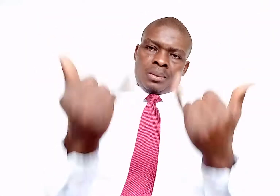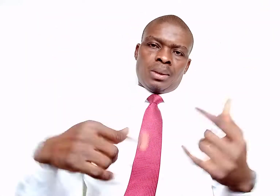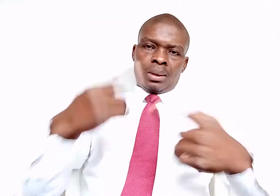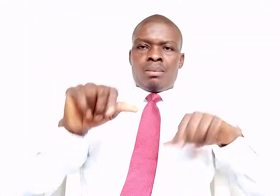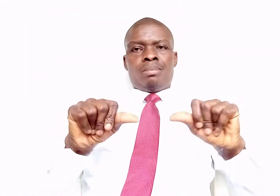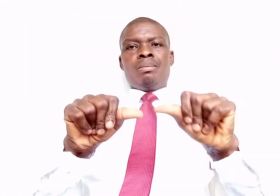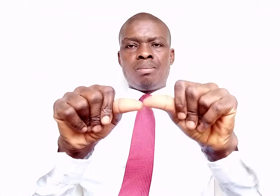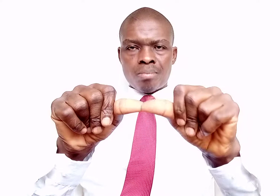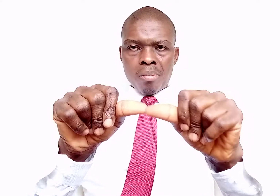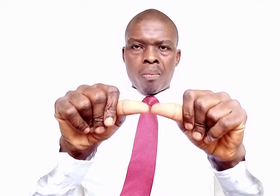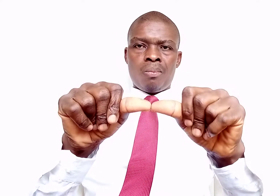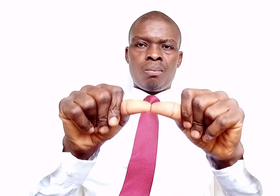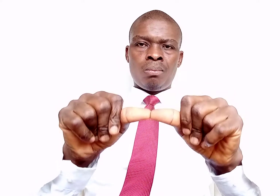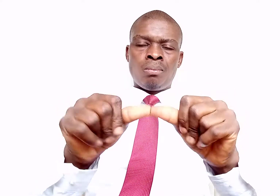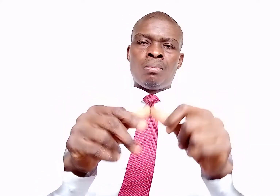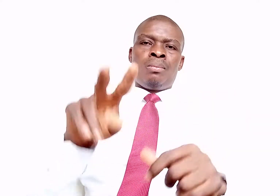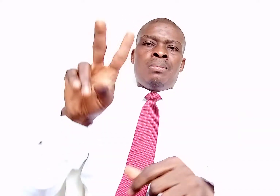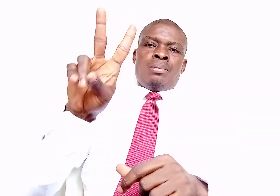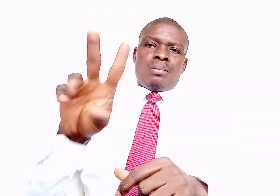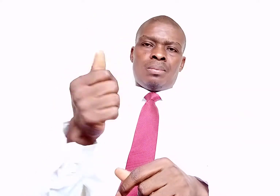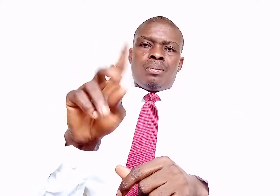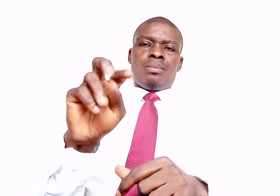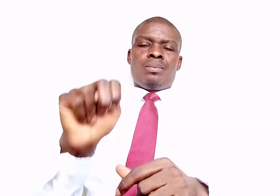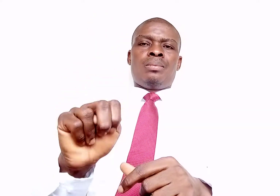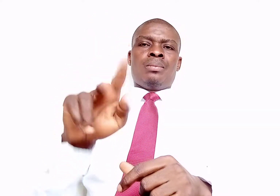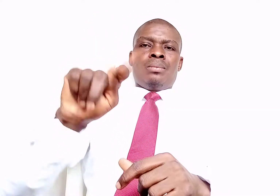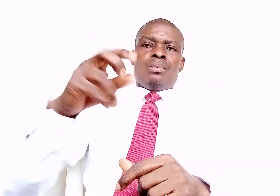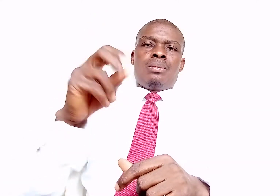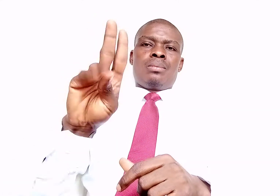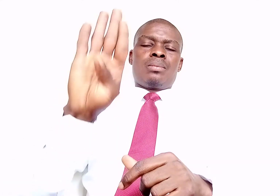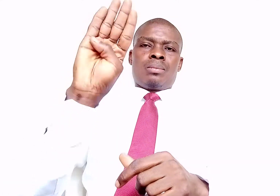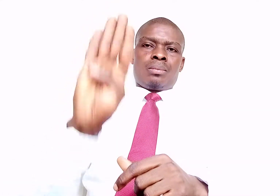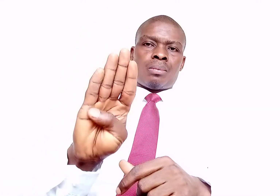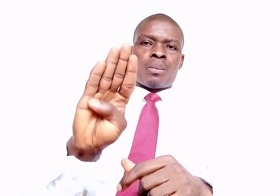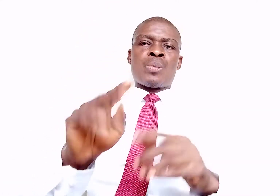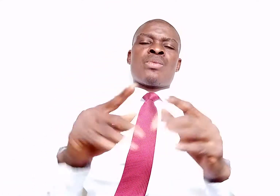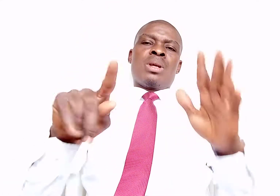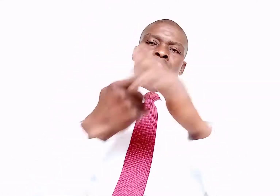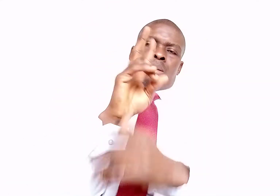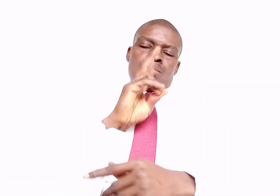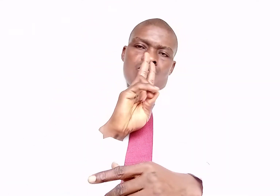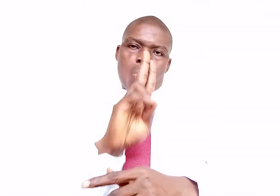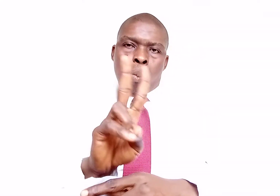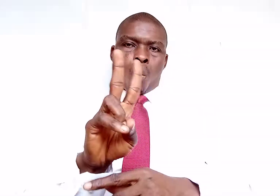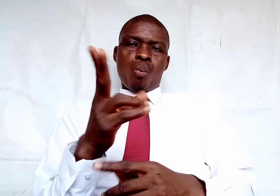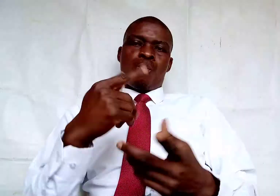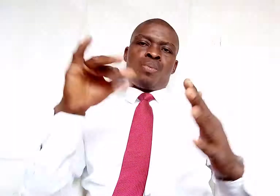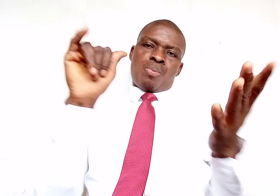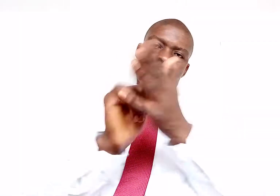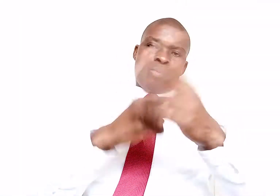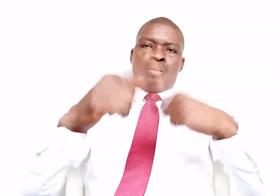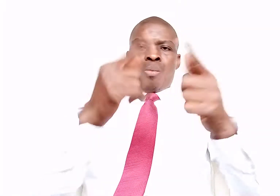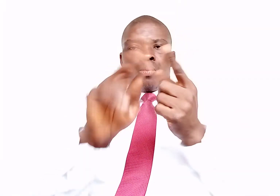continue. Fallopian tubes. These are two tubes that go from the uterus to the